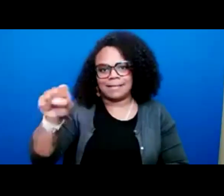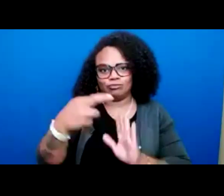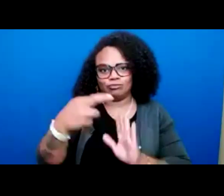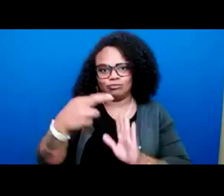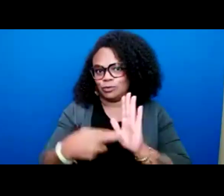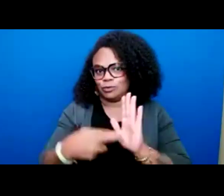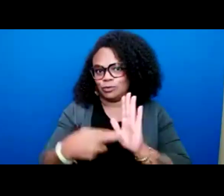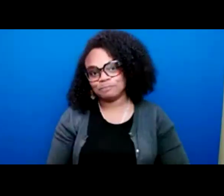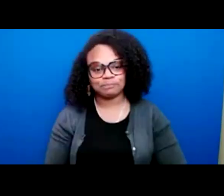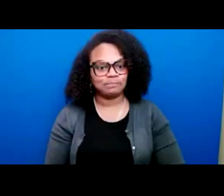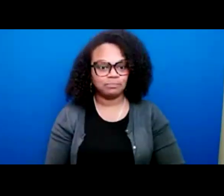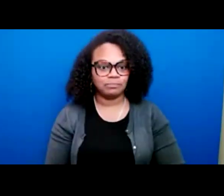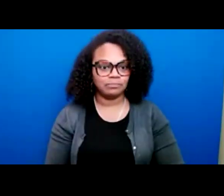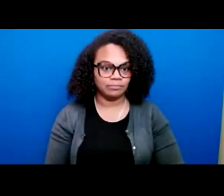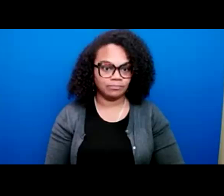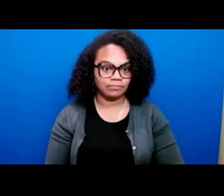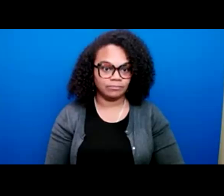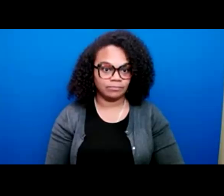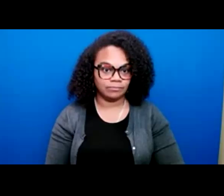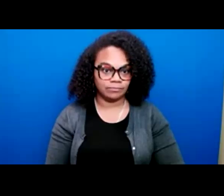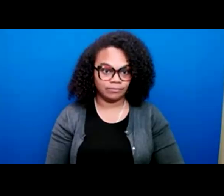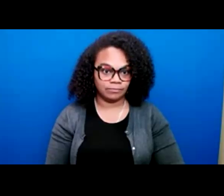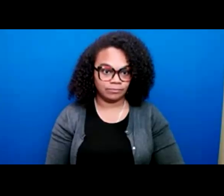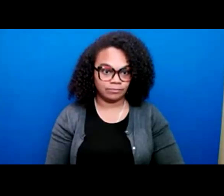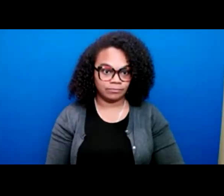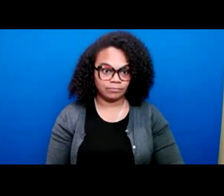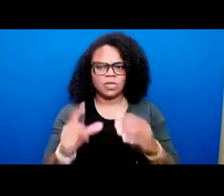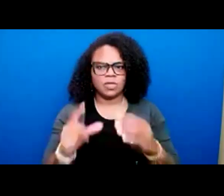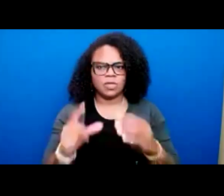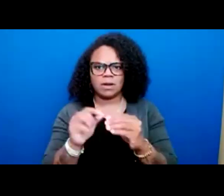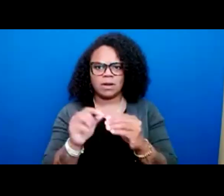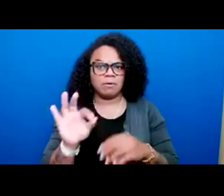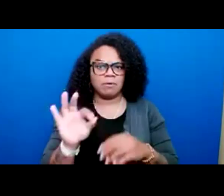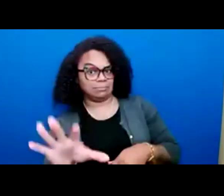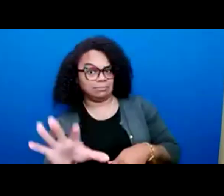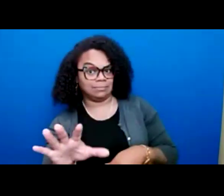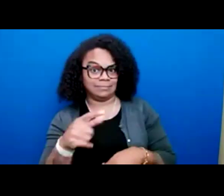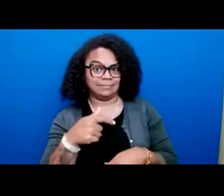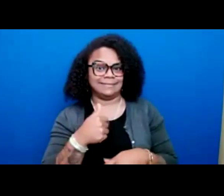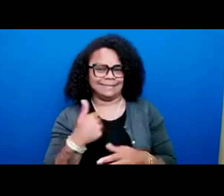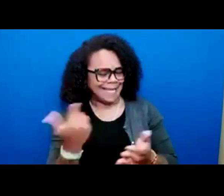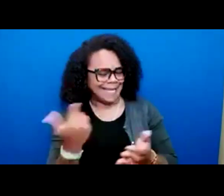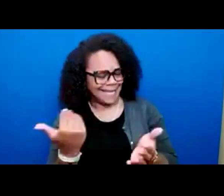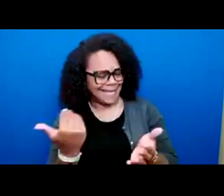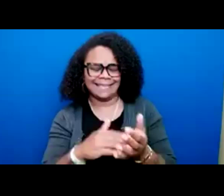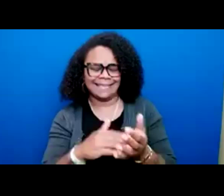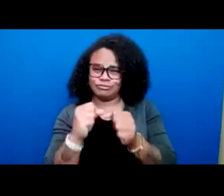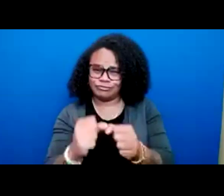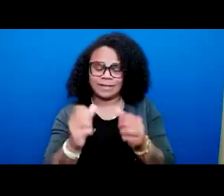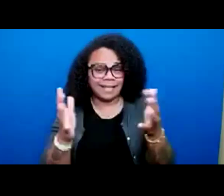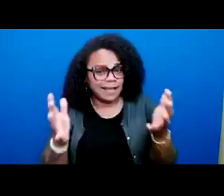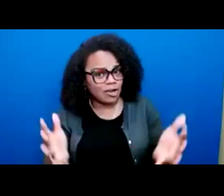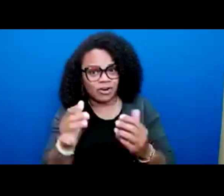So just want to do one more plug here that I strongly encourage anyone receiving